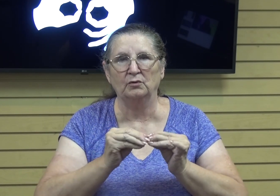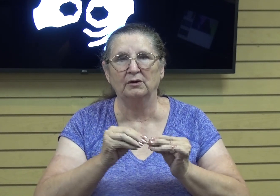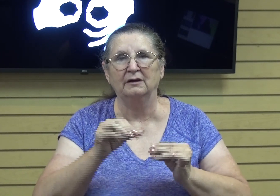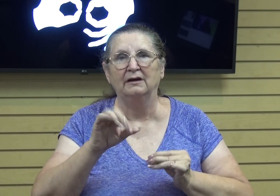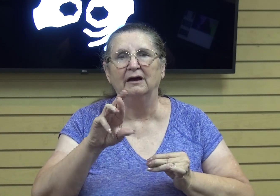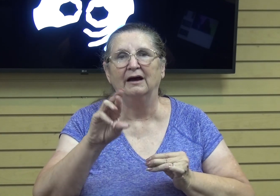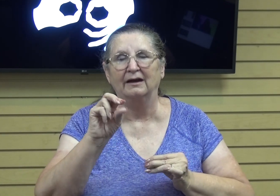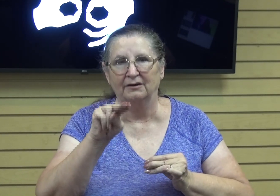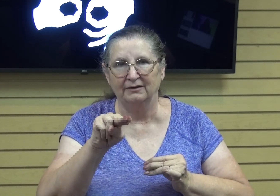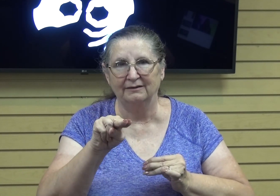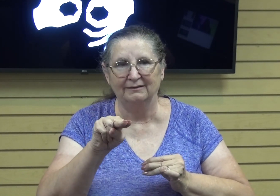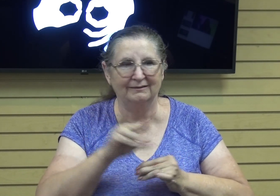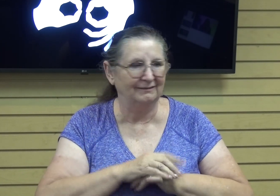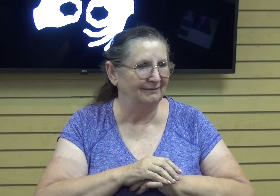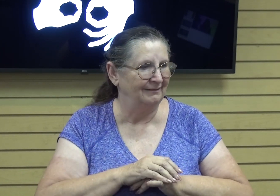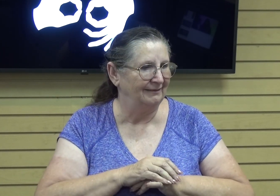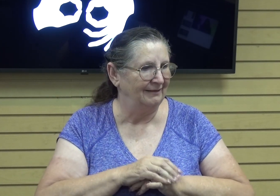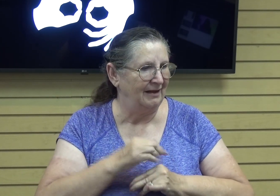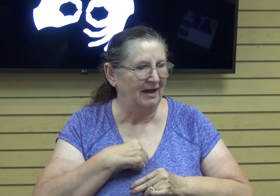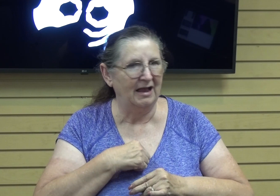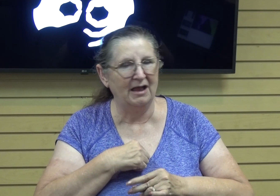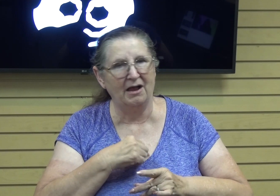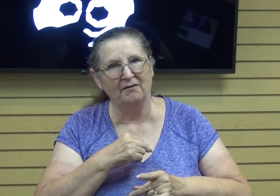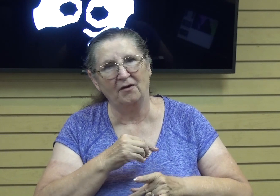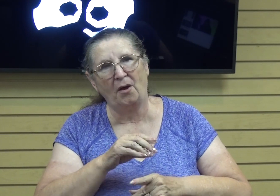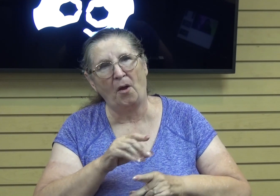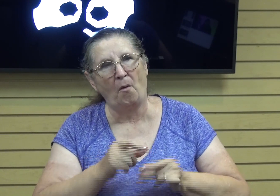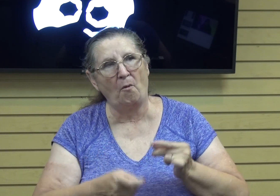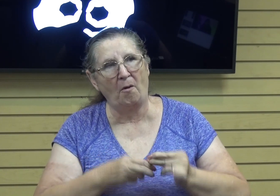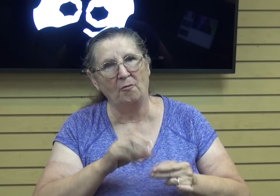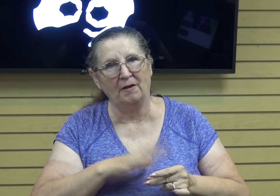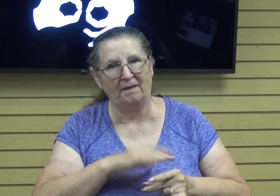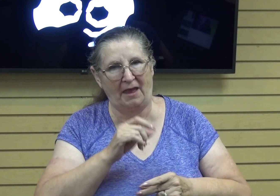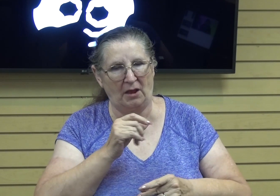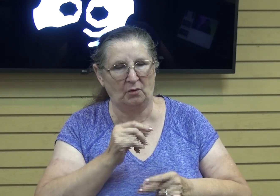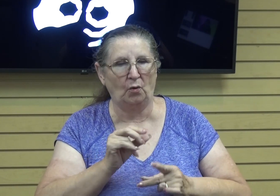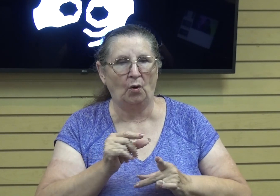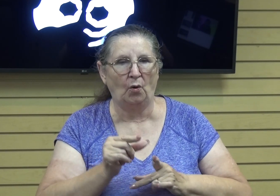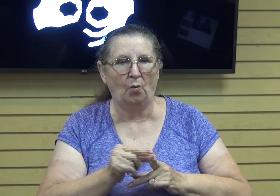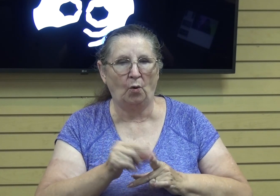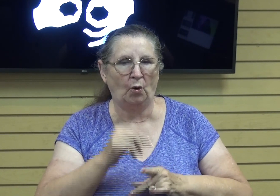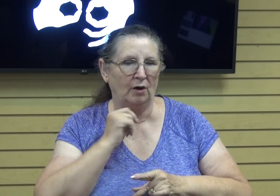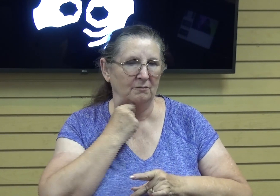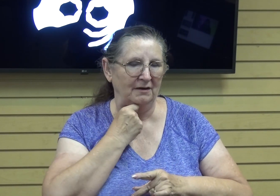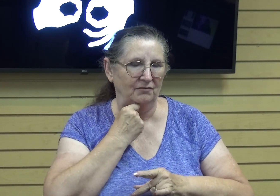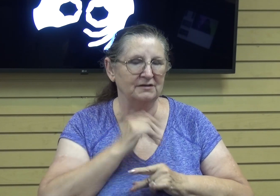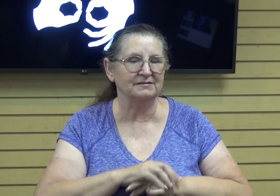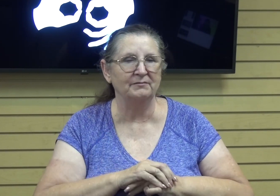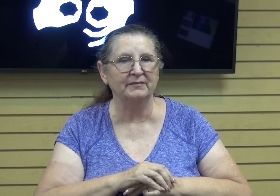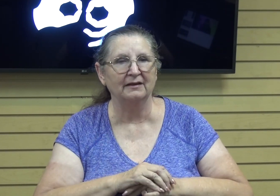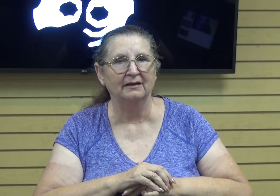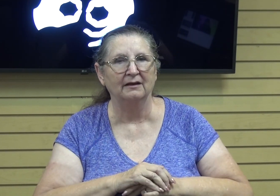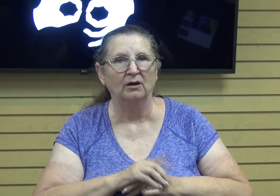iron. I have a problem with that word. So as iron sharpens iron, so one man sharpens